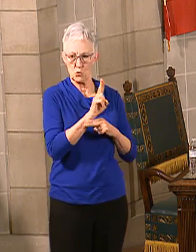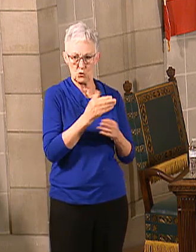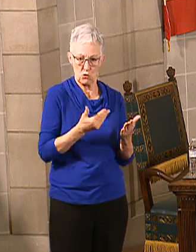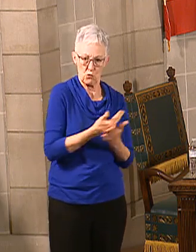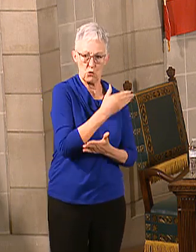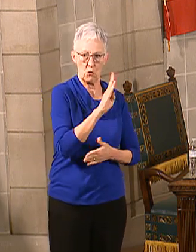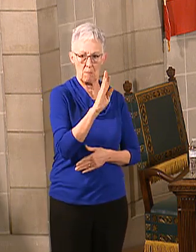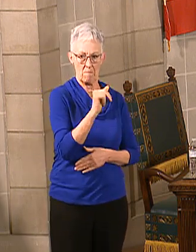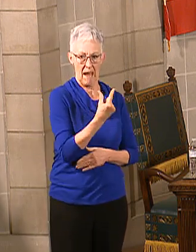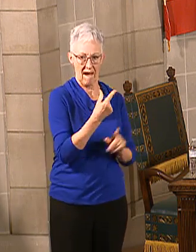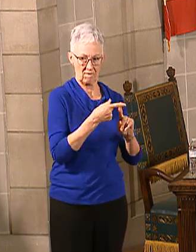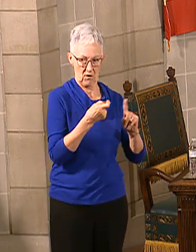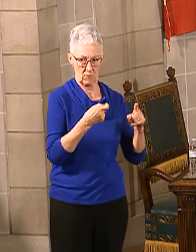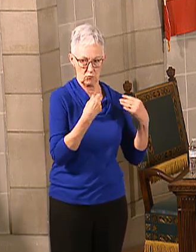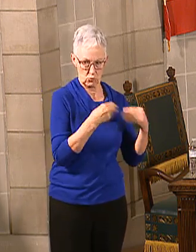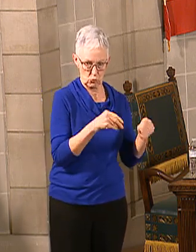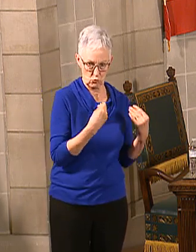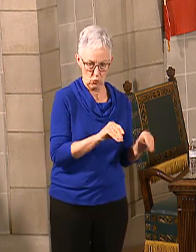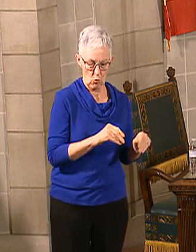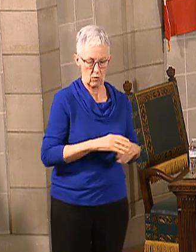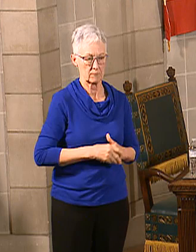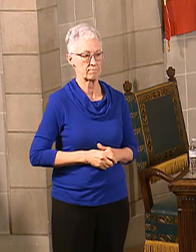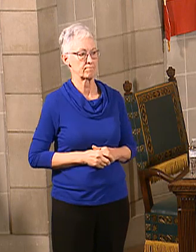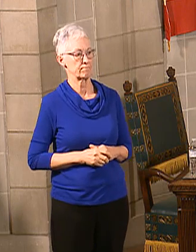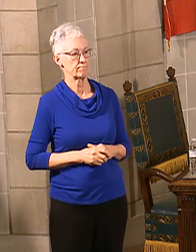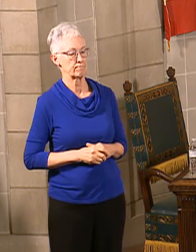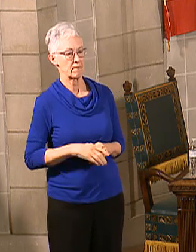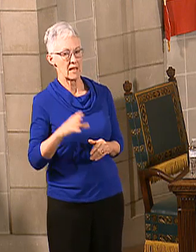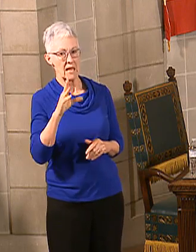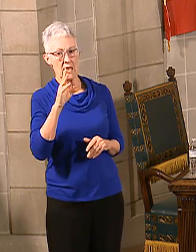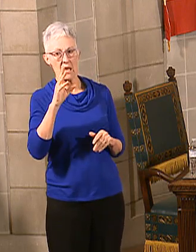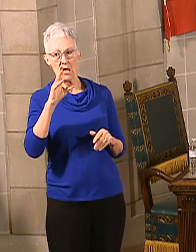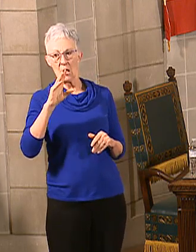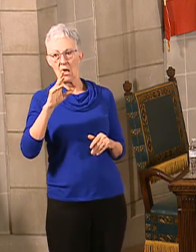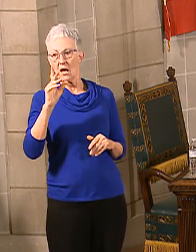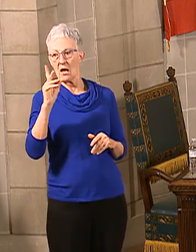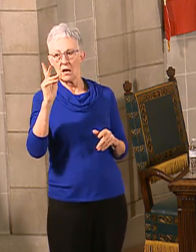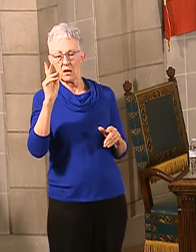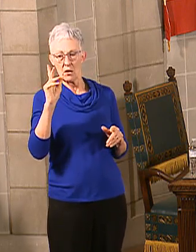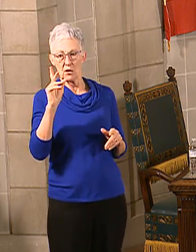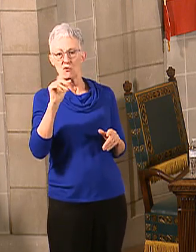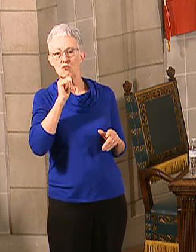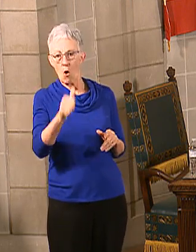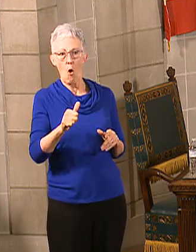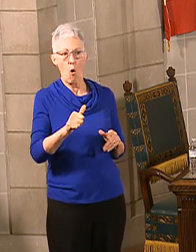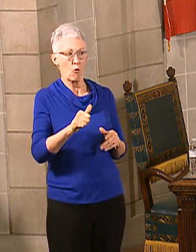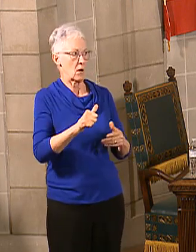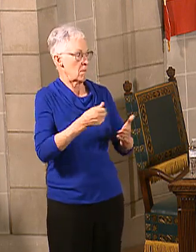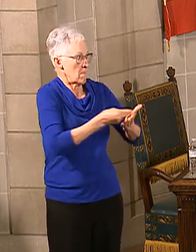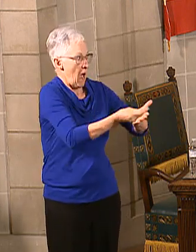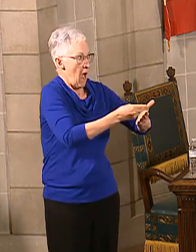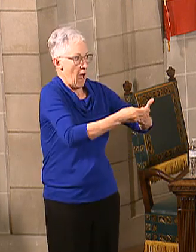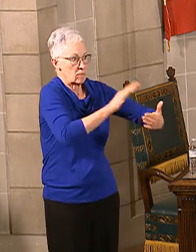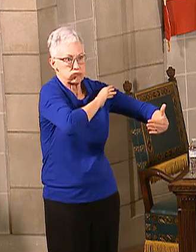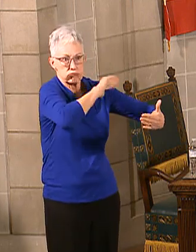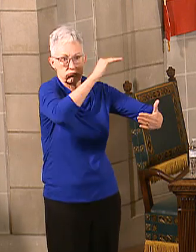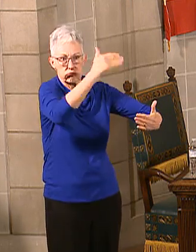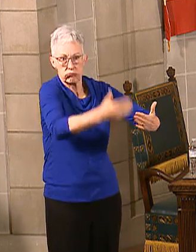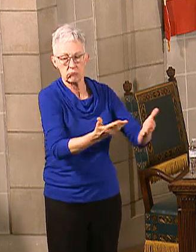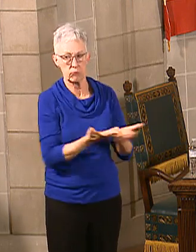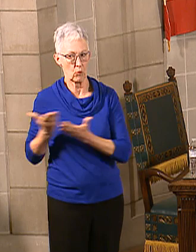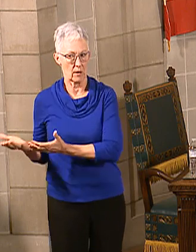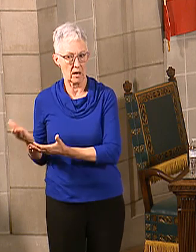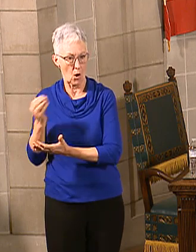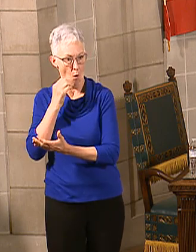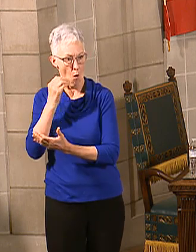replenish supplies at the store on a regular basis, and the flow of trucks will be constant. Those small stores in rural Nebraska